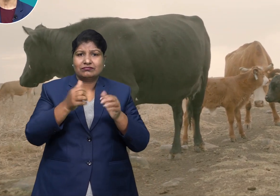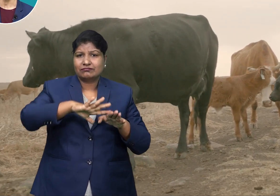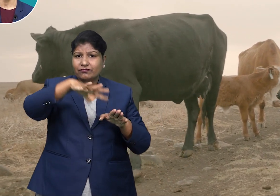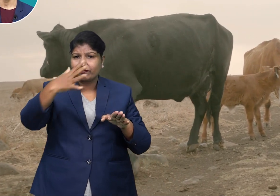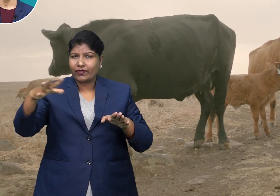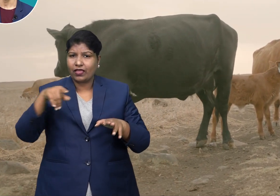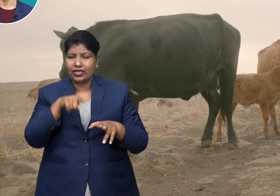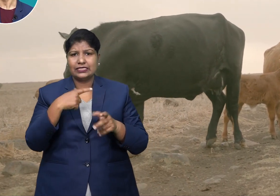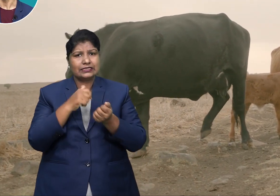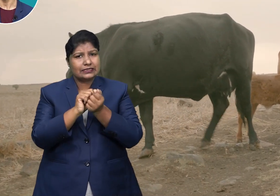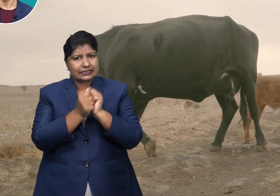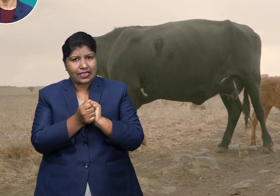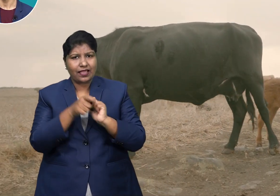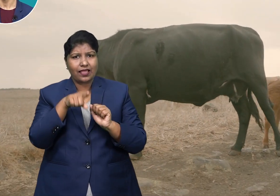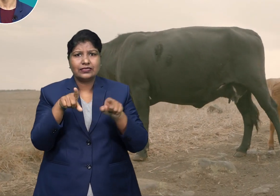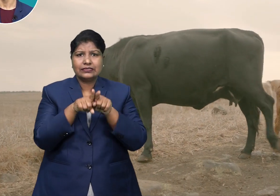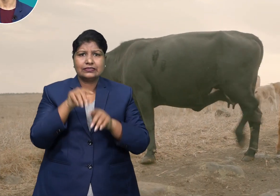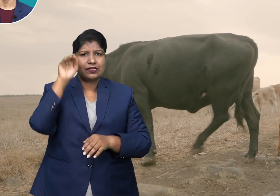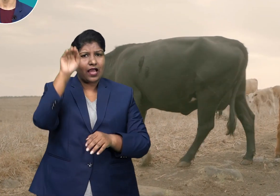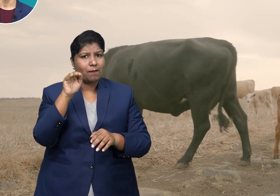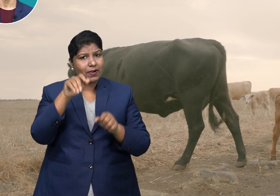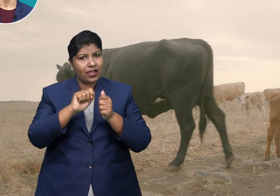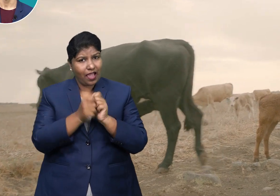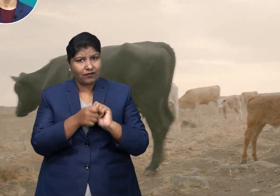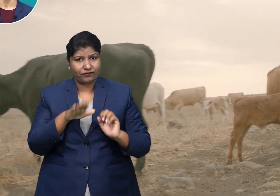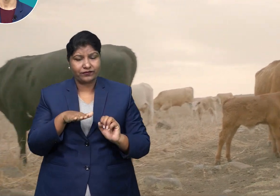be modified like a camel?